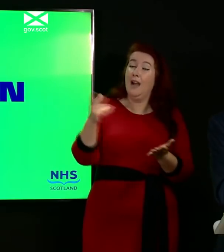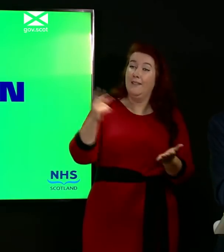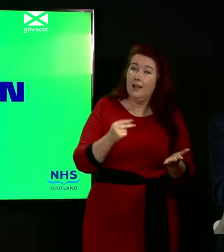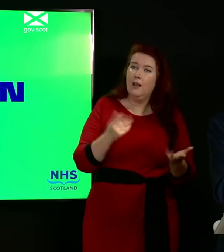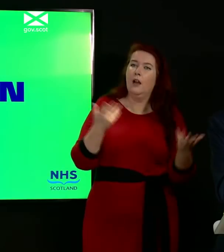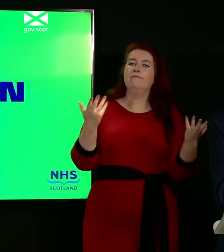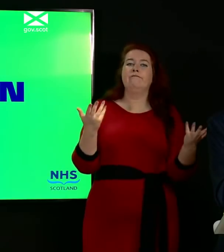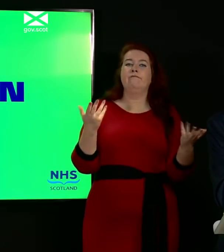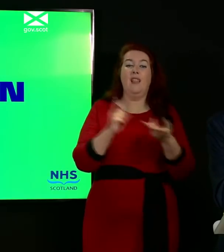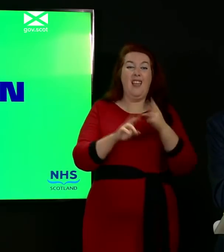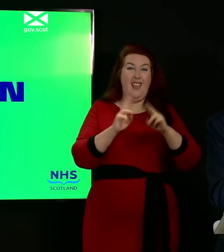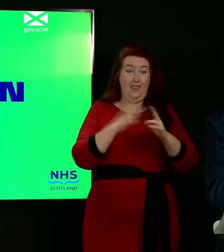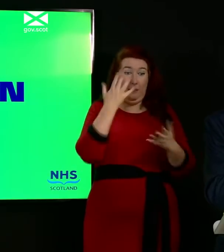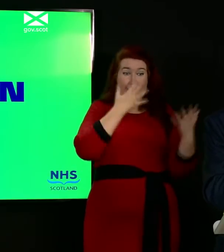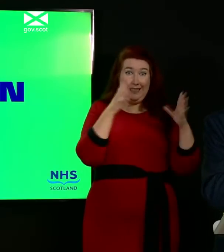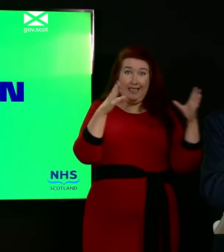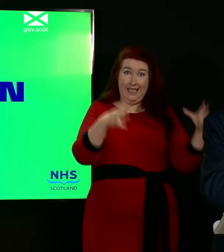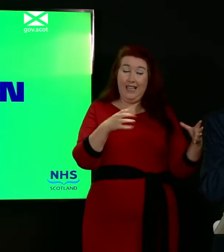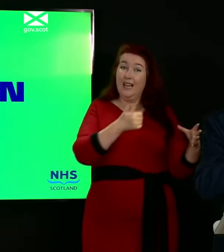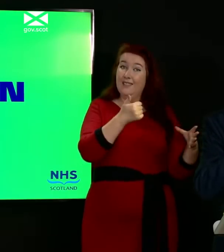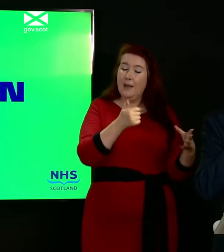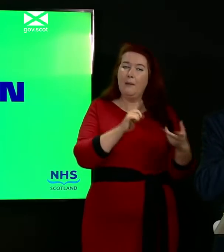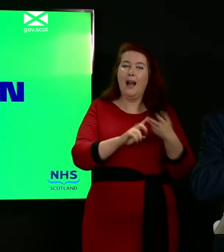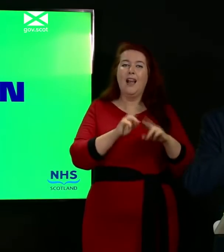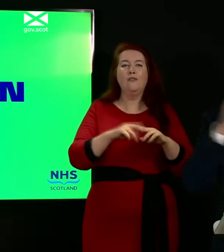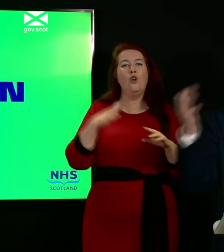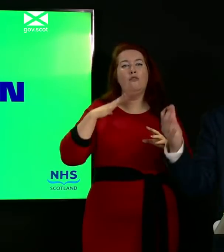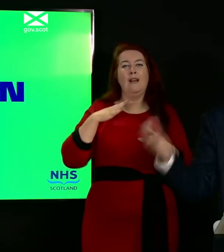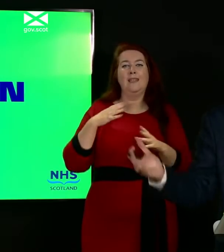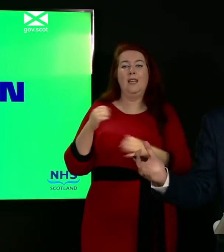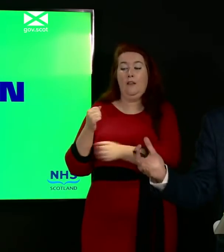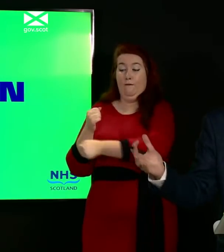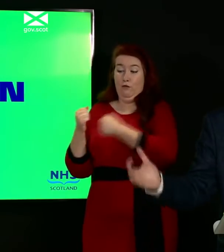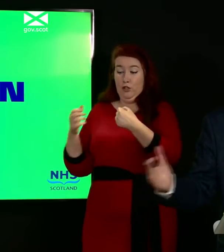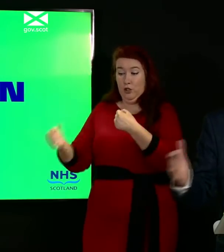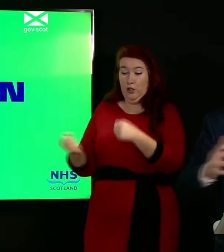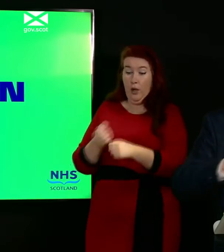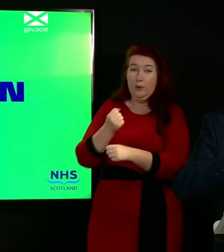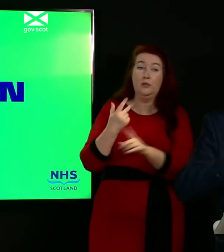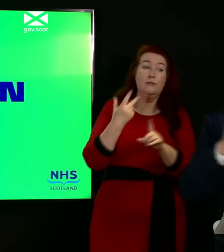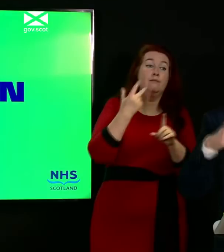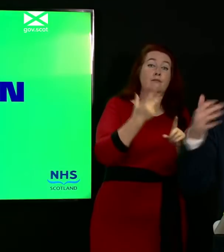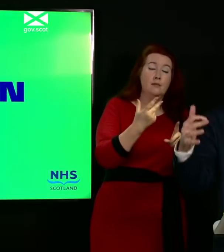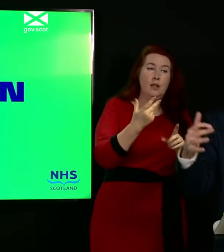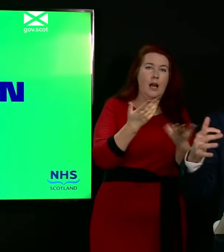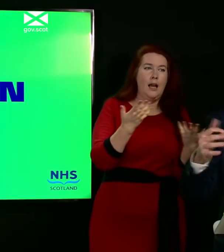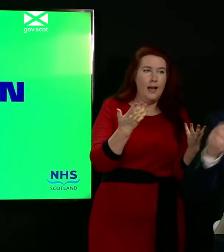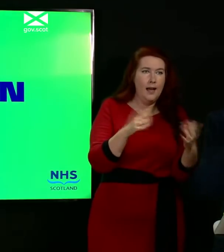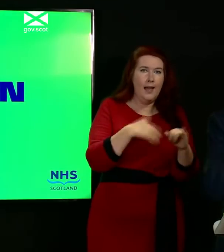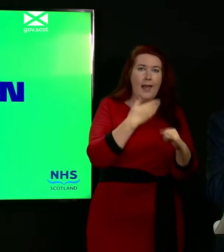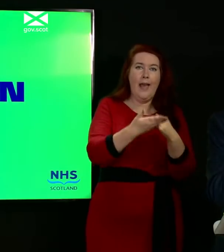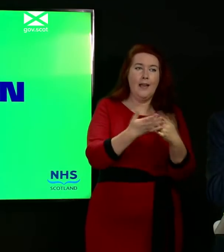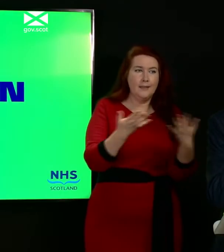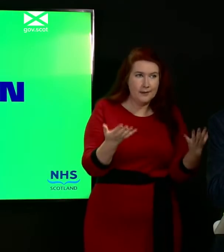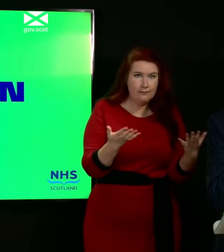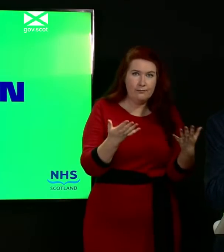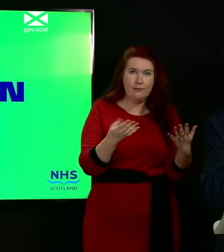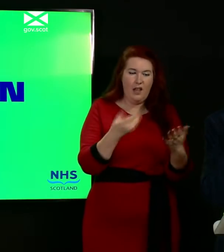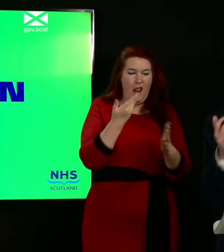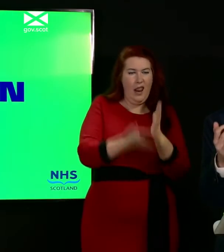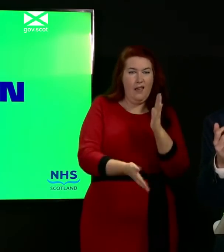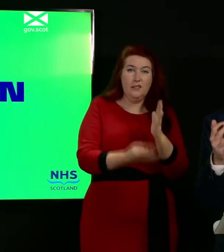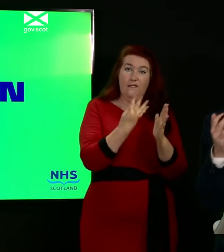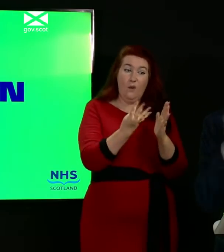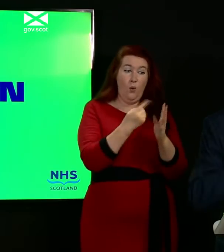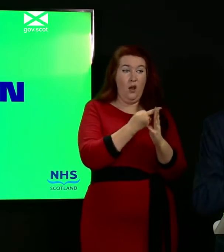mass vaccination centre, that's probably okay. If you've taken the vaccine out, for instance, to a care home, and you've reached the end and you've got 4